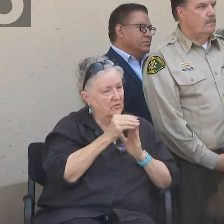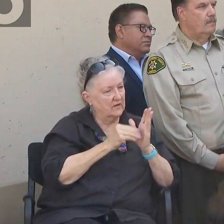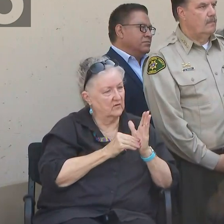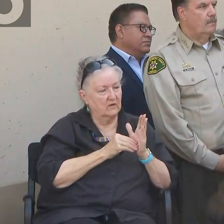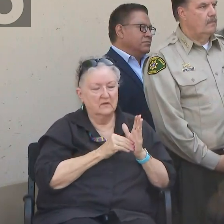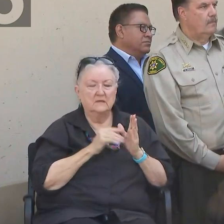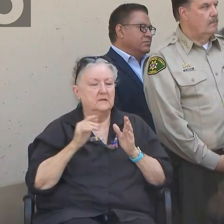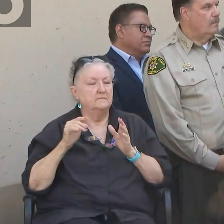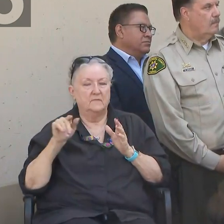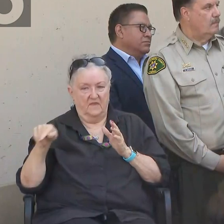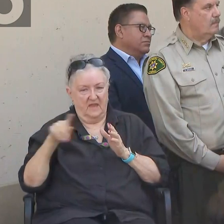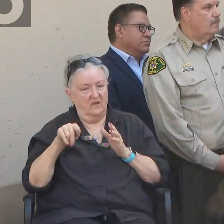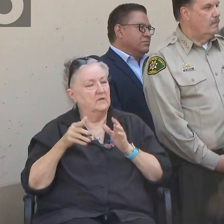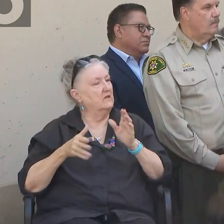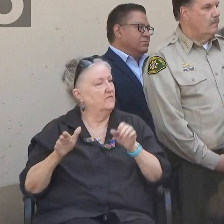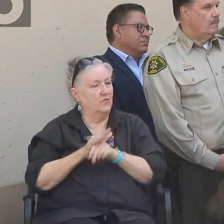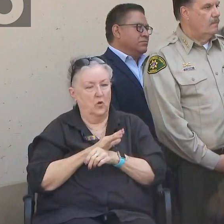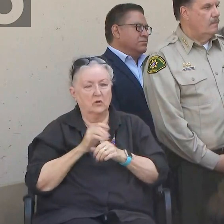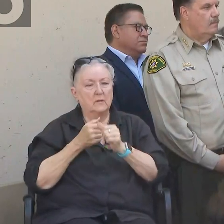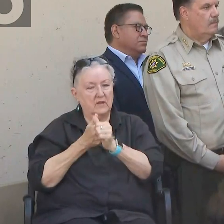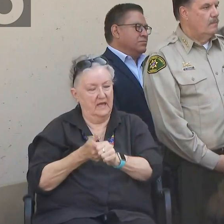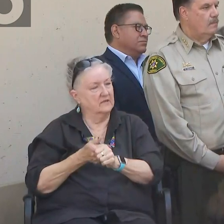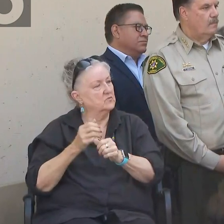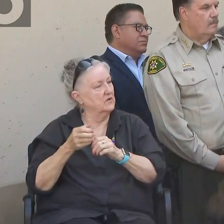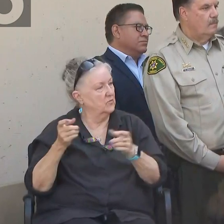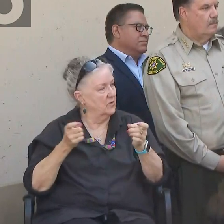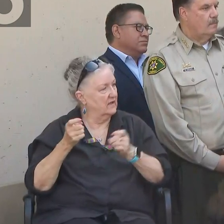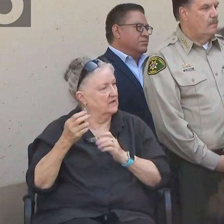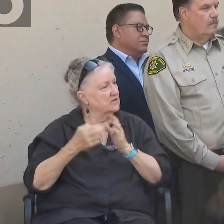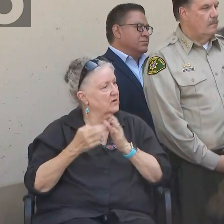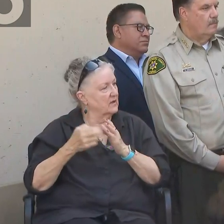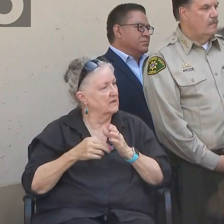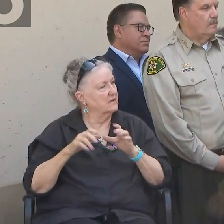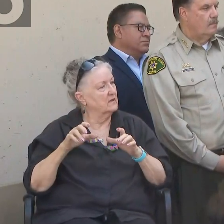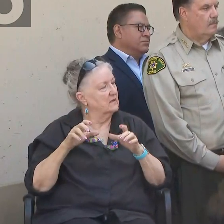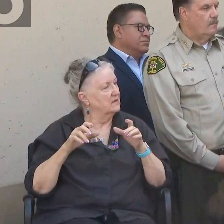full compliance with regulatory requirements.